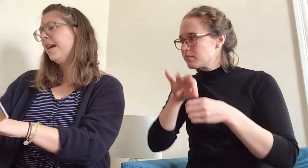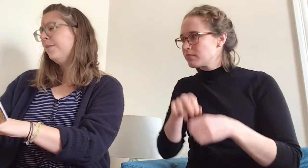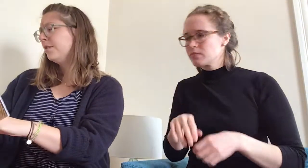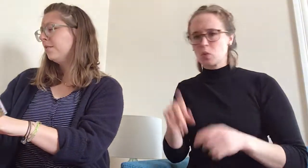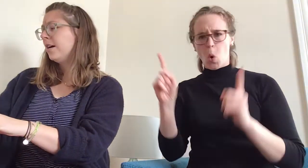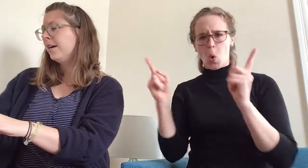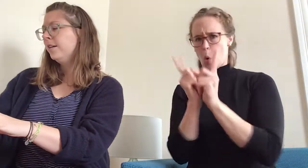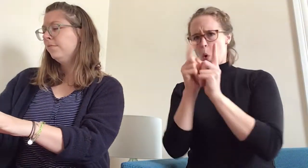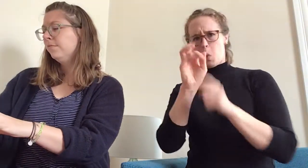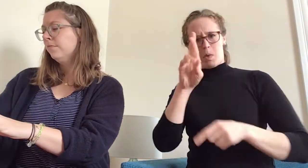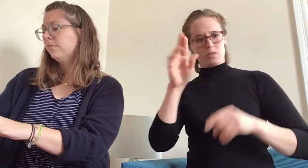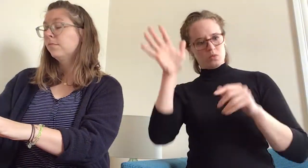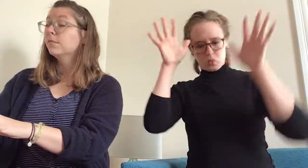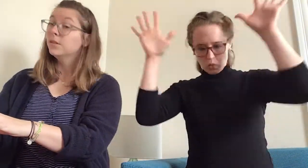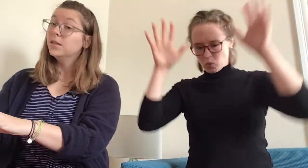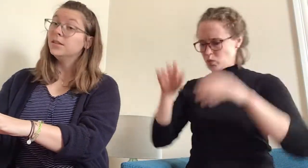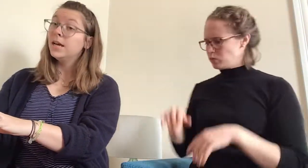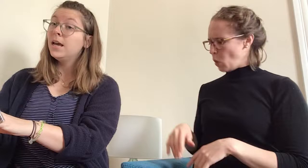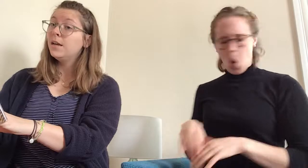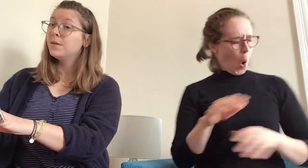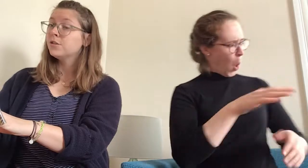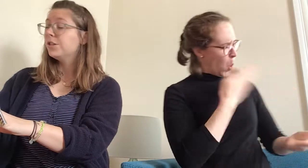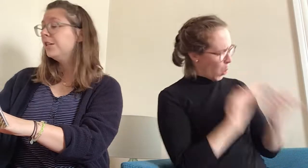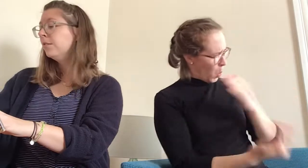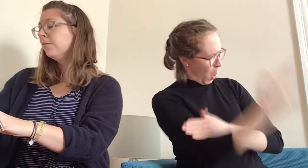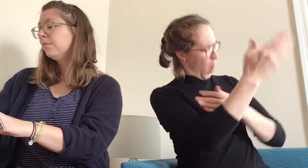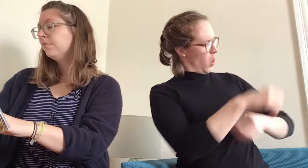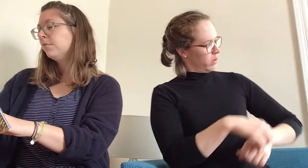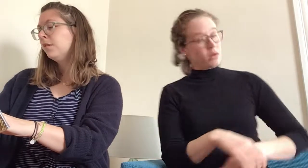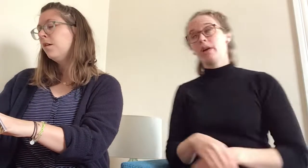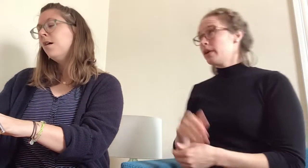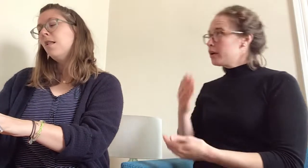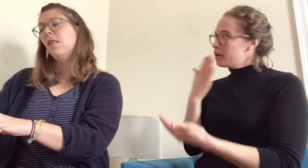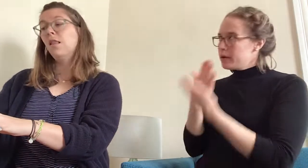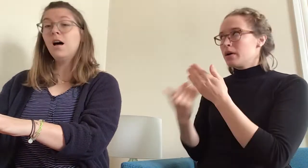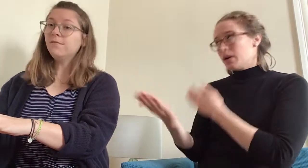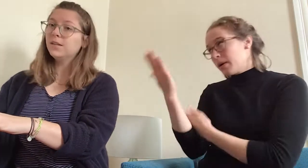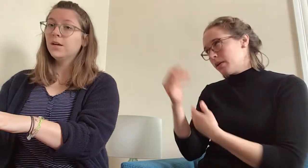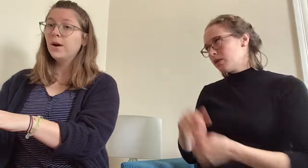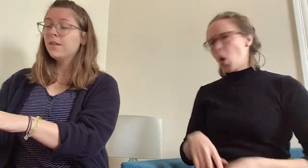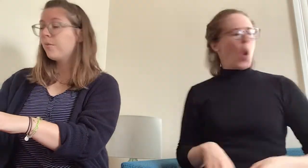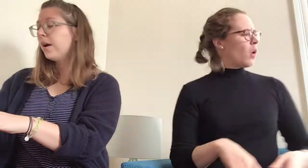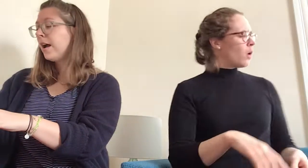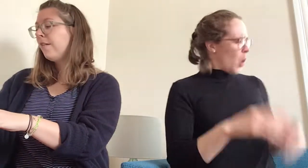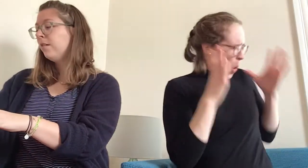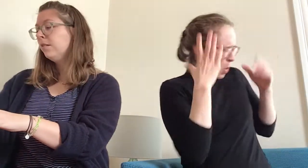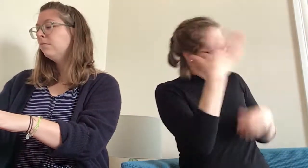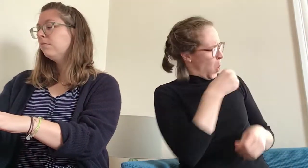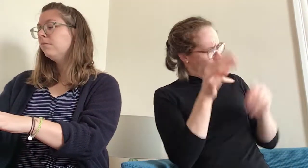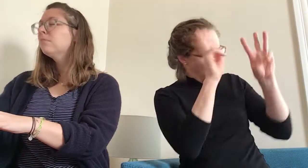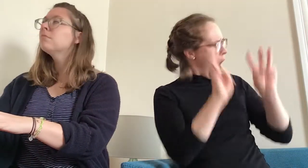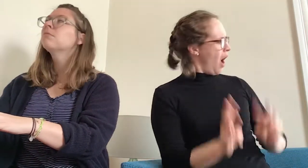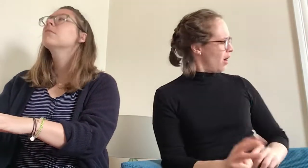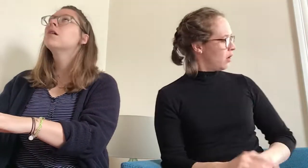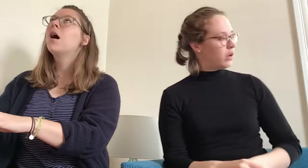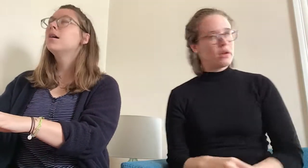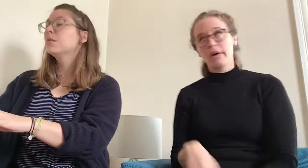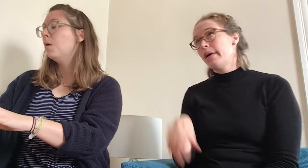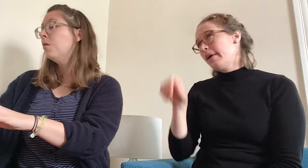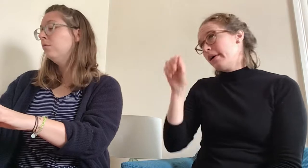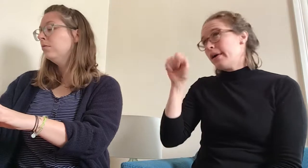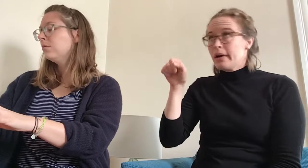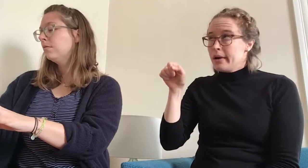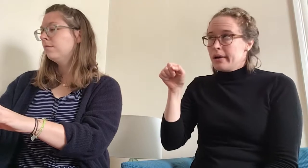Good day, Mr. Tiger. Good day, Mr. Deer. Lovely weather we're having,